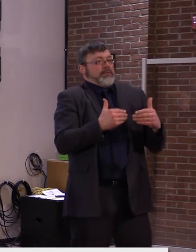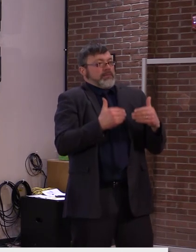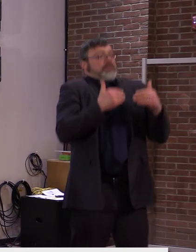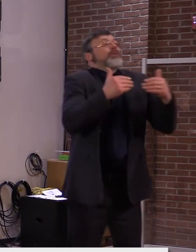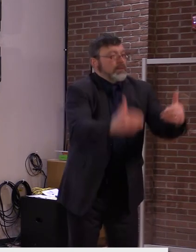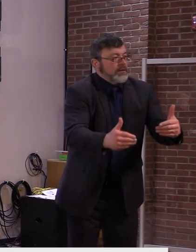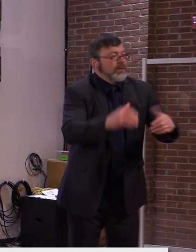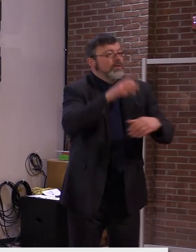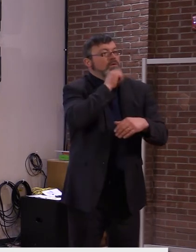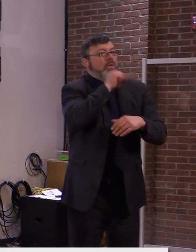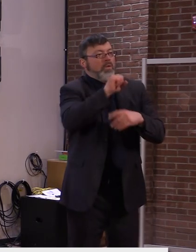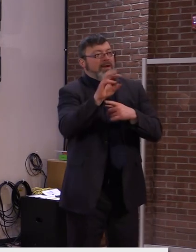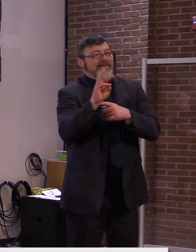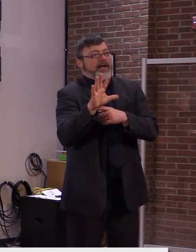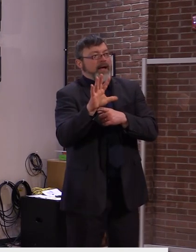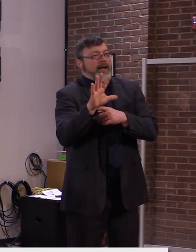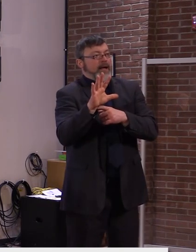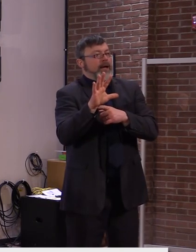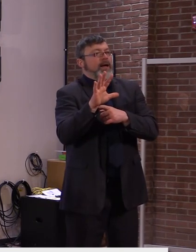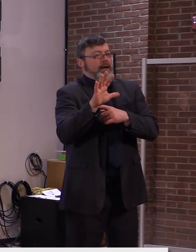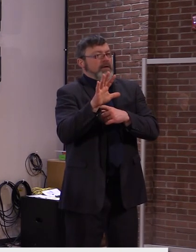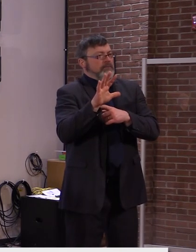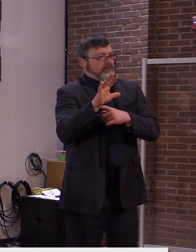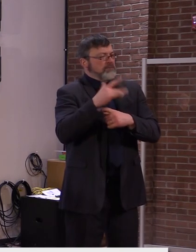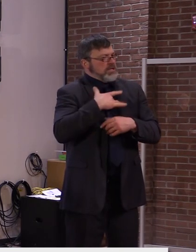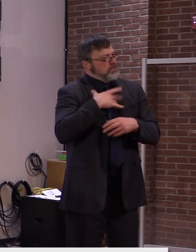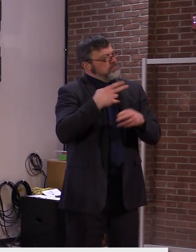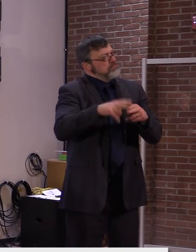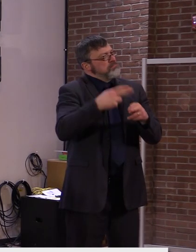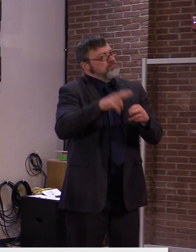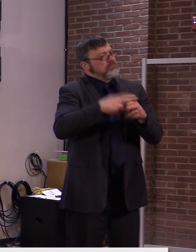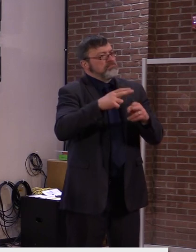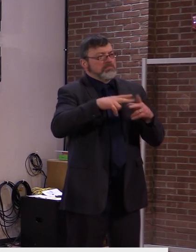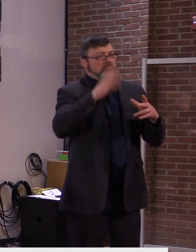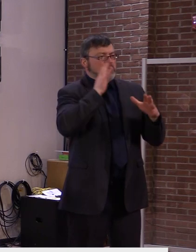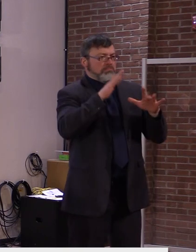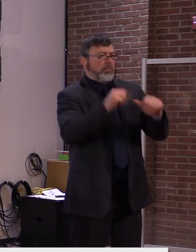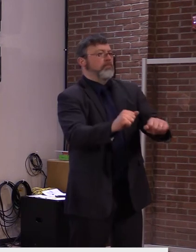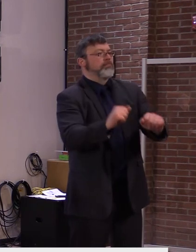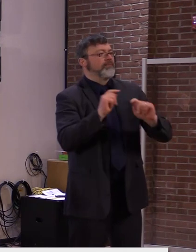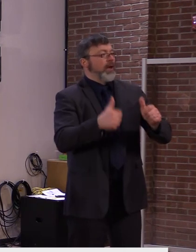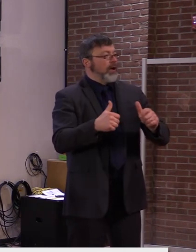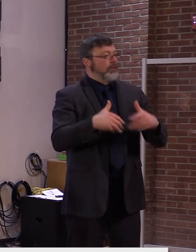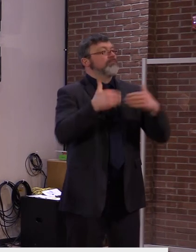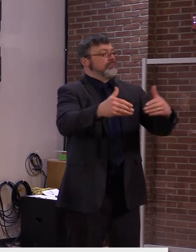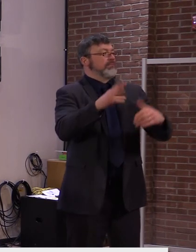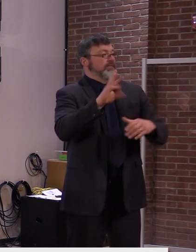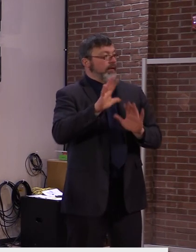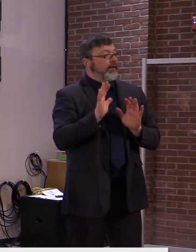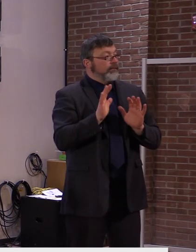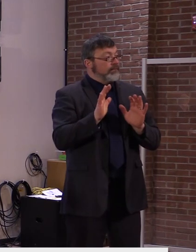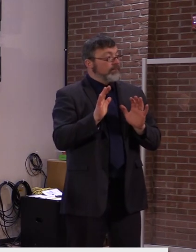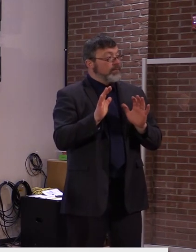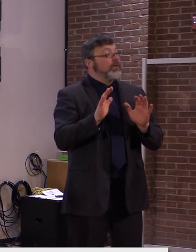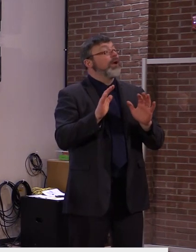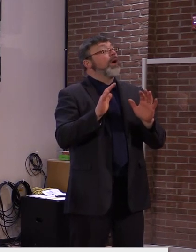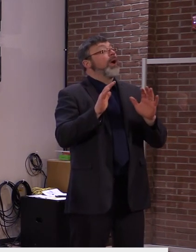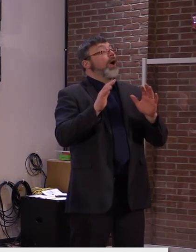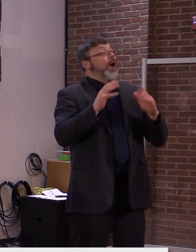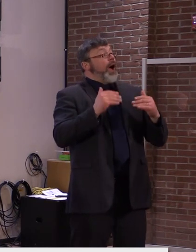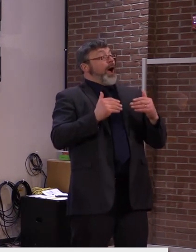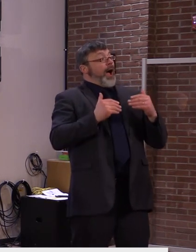older, in which will be called phase four. After that, we'll move into phase five that